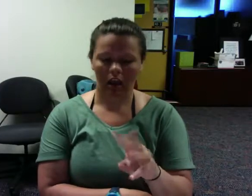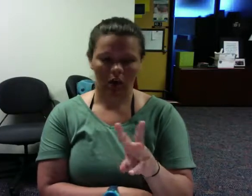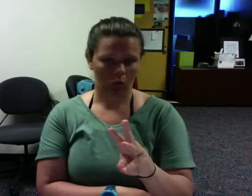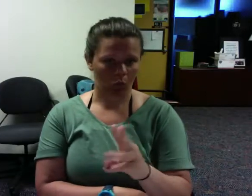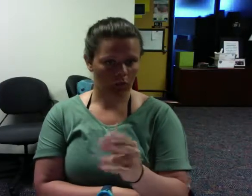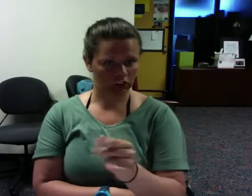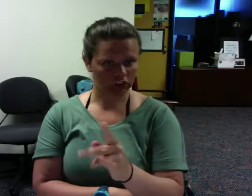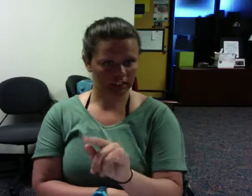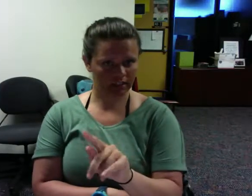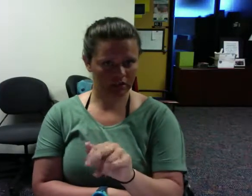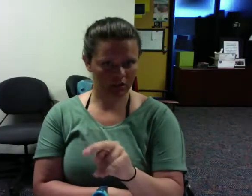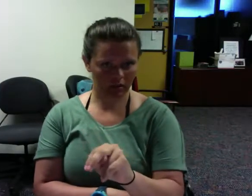to the fort